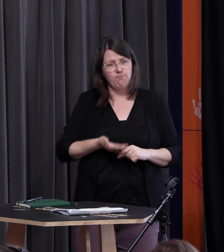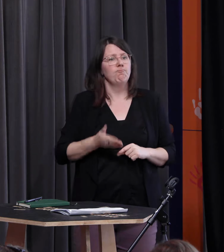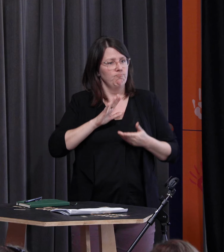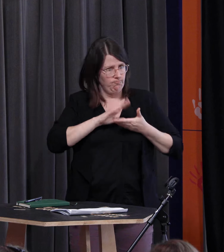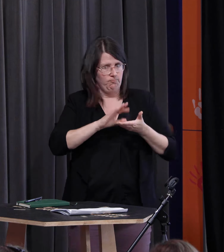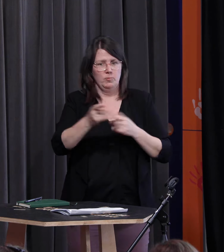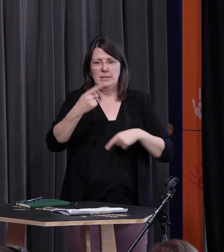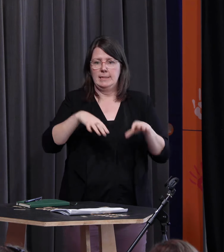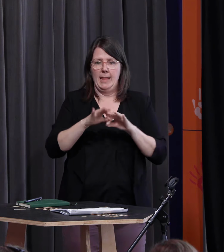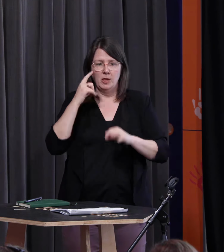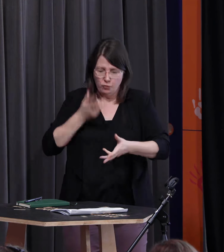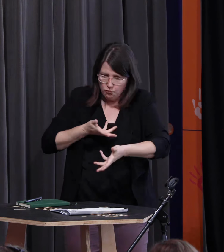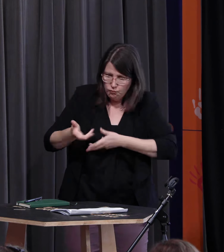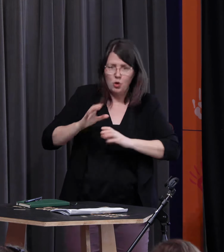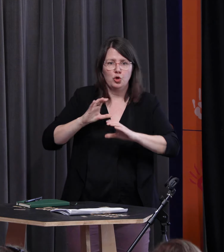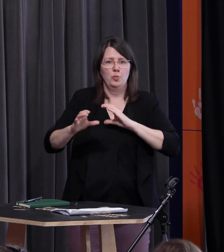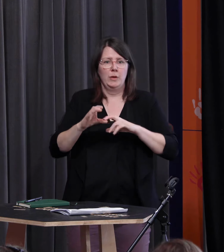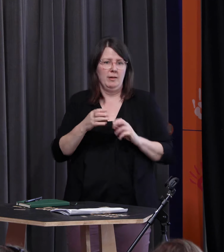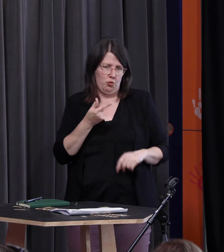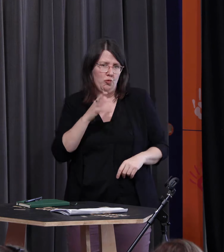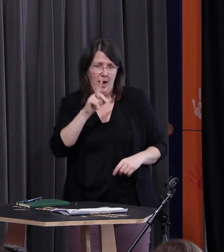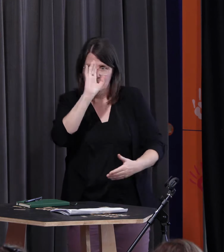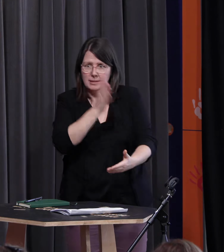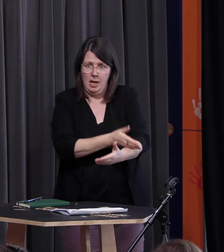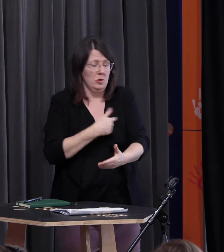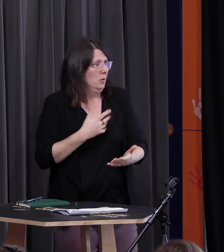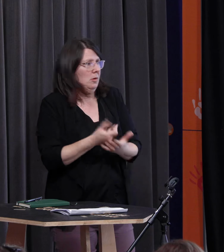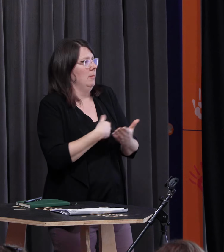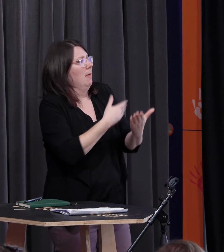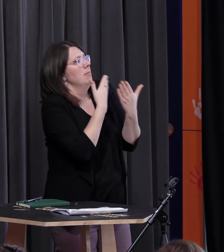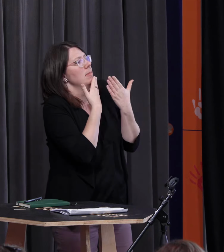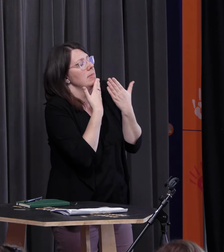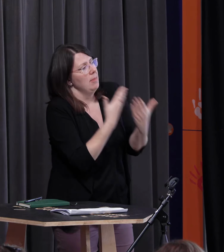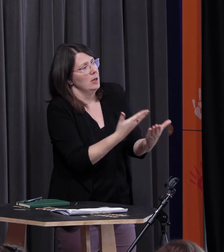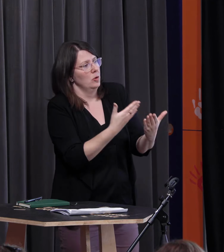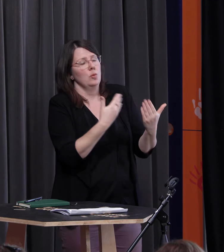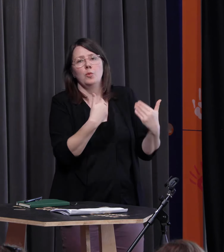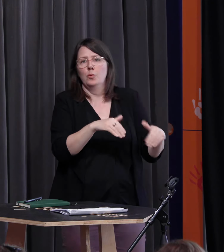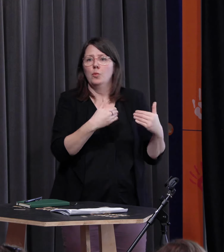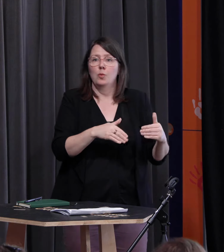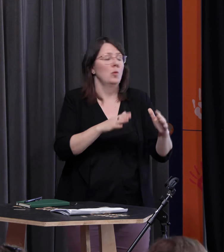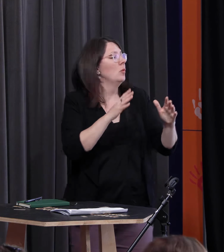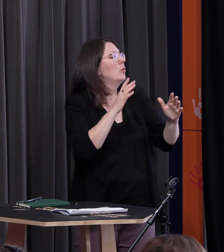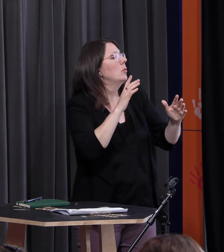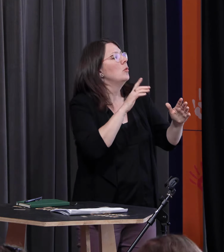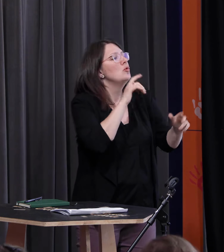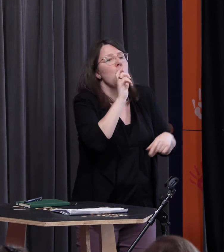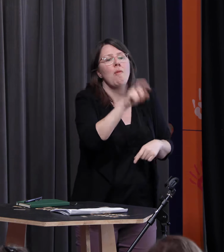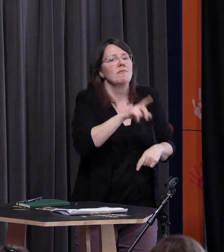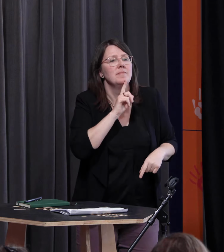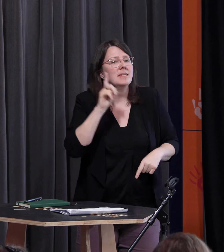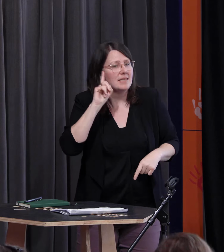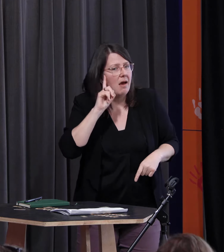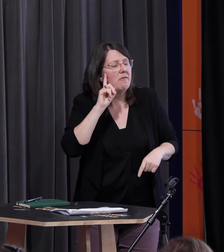my grandson. And so all I get to say right now is thank you so much for the opportunity to say, you don't have to be deaf to require sign